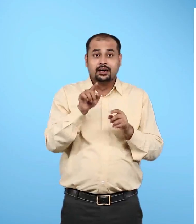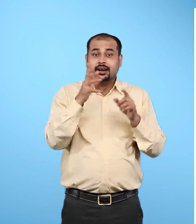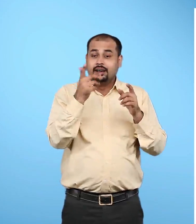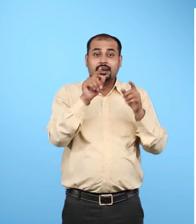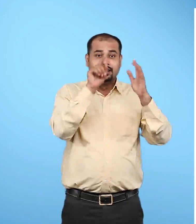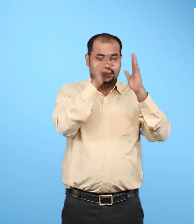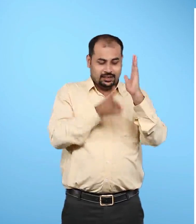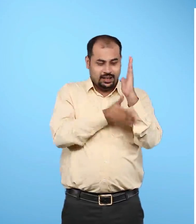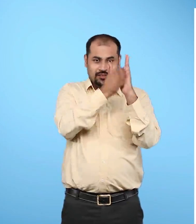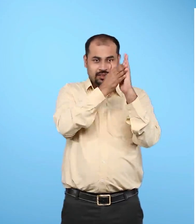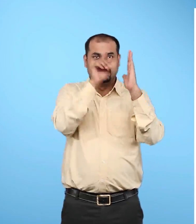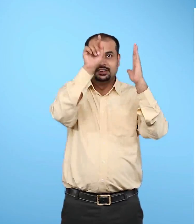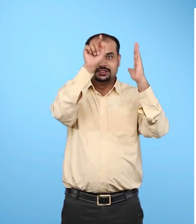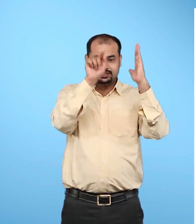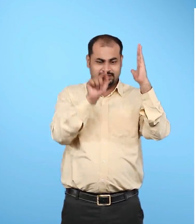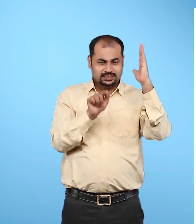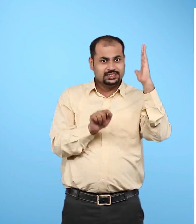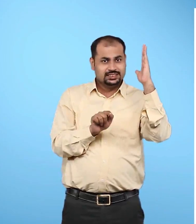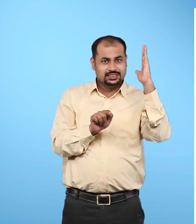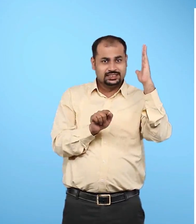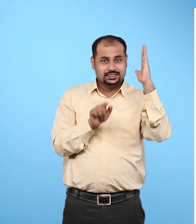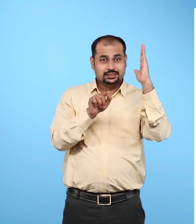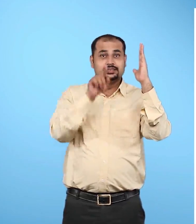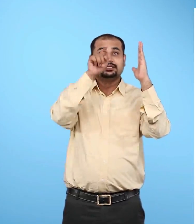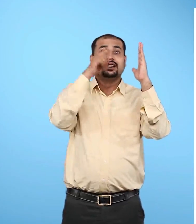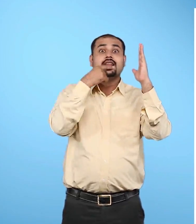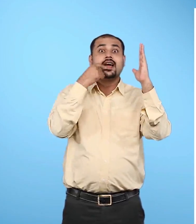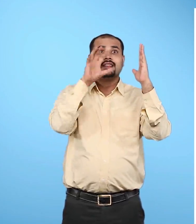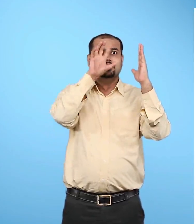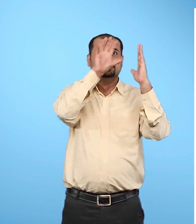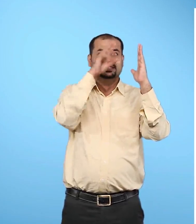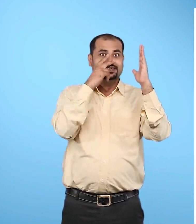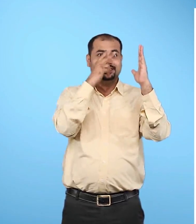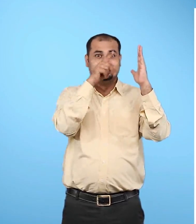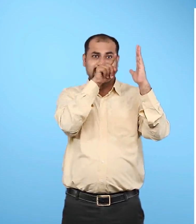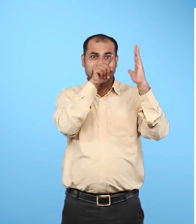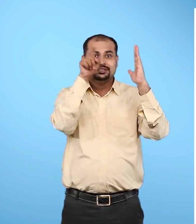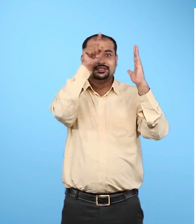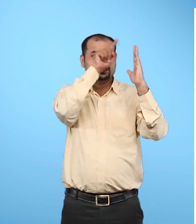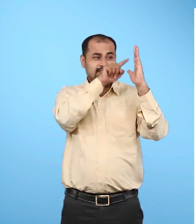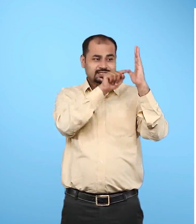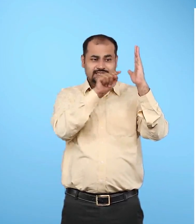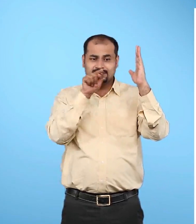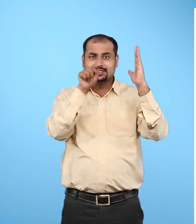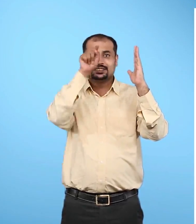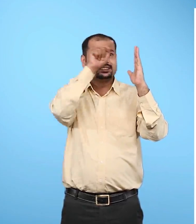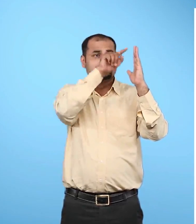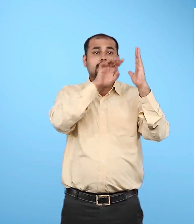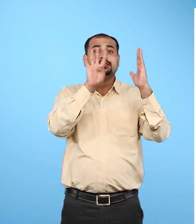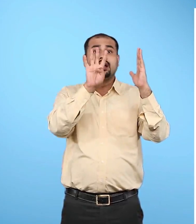and within the dots, to the left corner of the top edge, we see a red square created by joining the